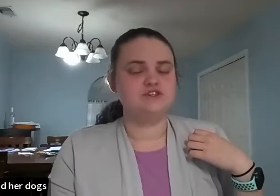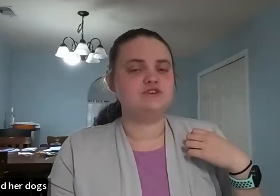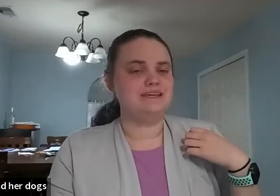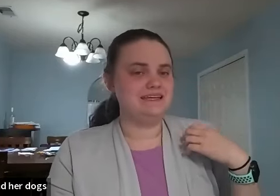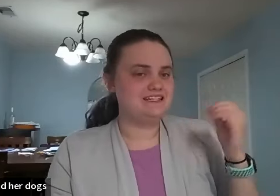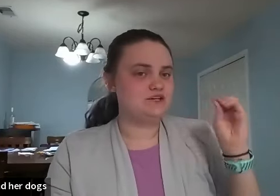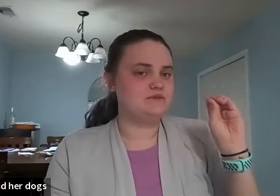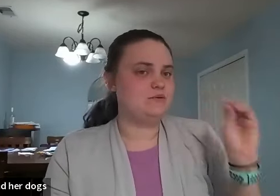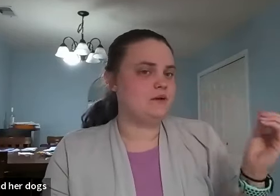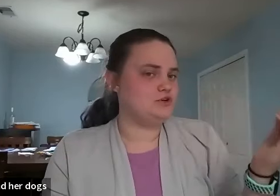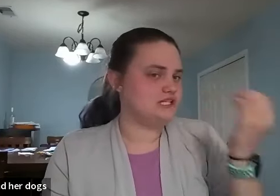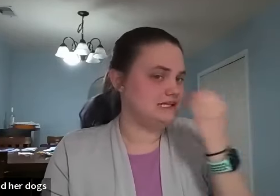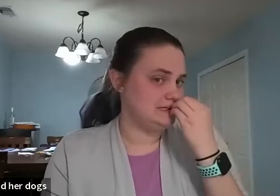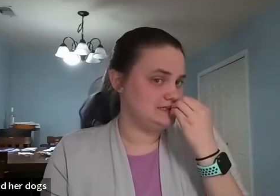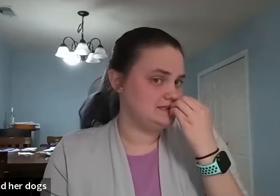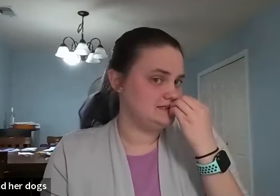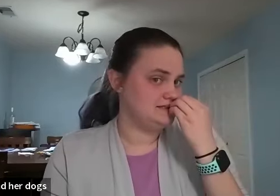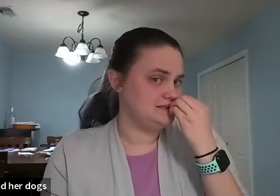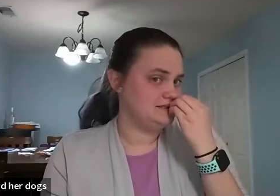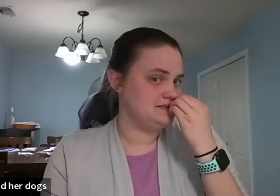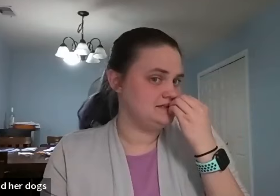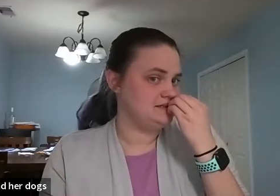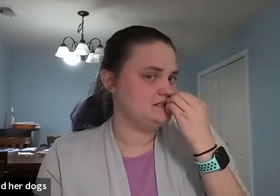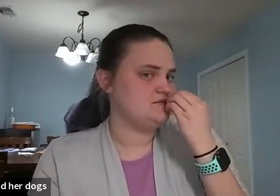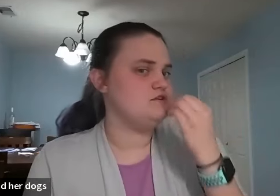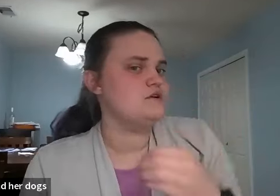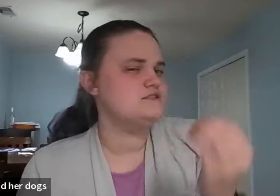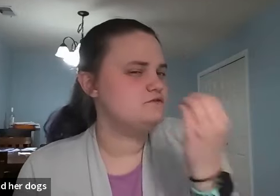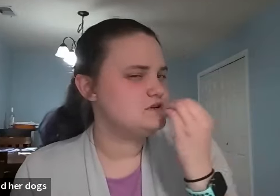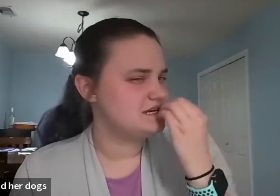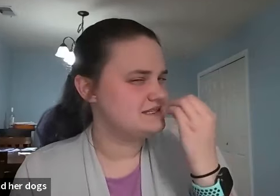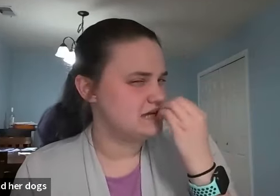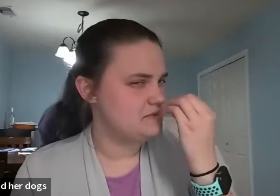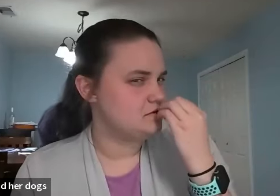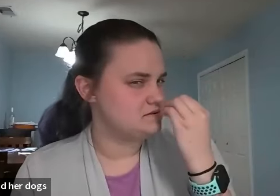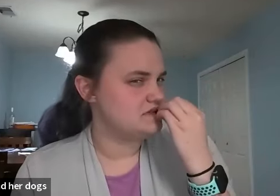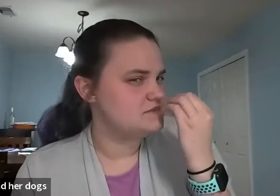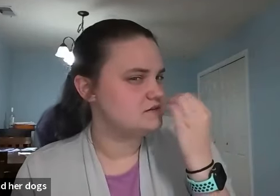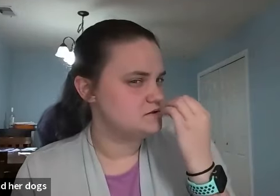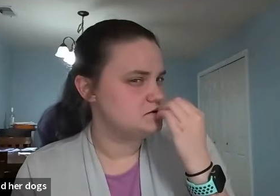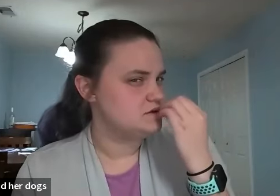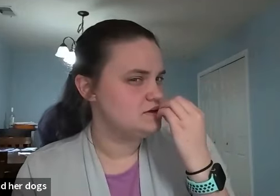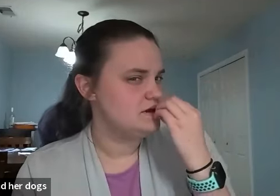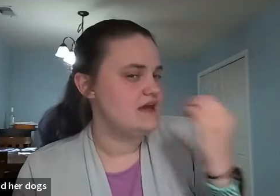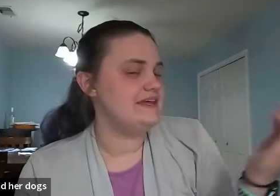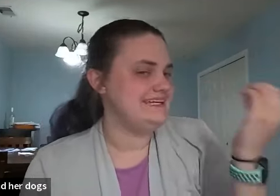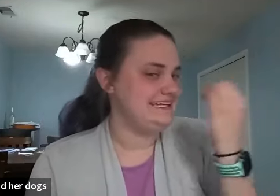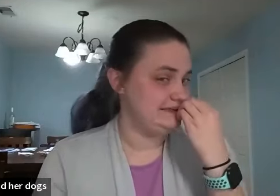So eat is going to be one motion, eat. So if you notice, food is like it's tapping multiple times, like food and then eat.